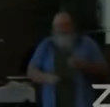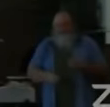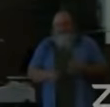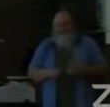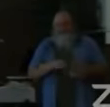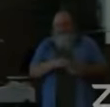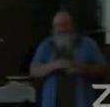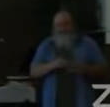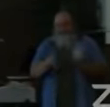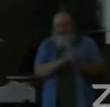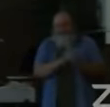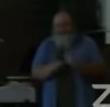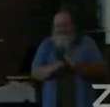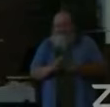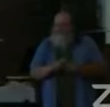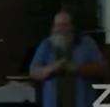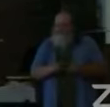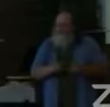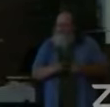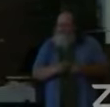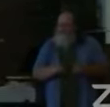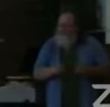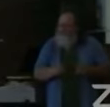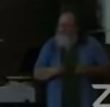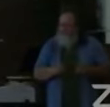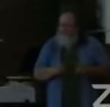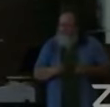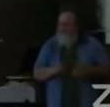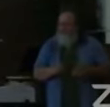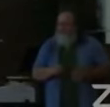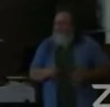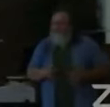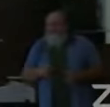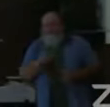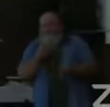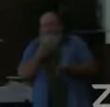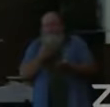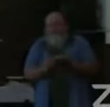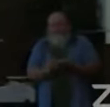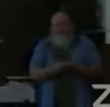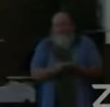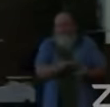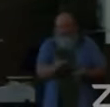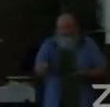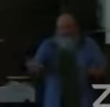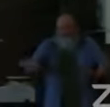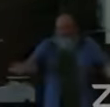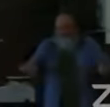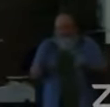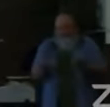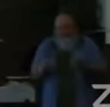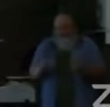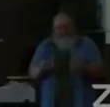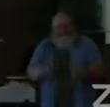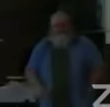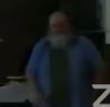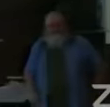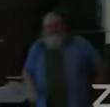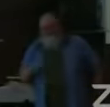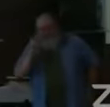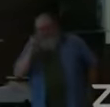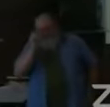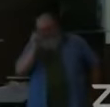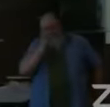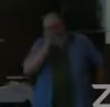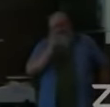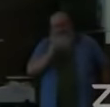But as we go through suffering, good things can result. And I have to use the pandemic as an example. I did not want to shut down the